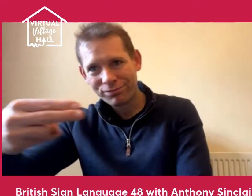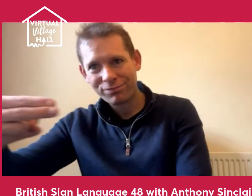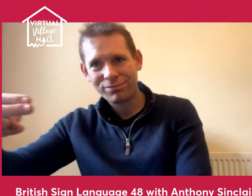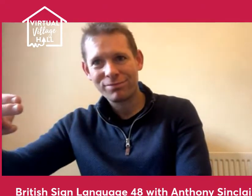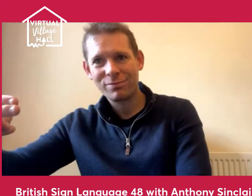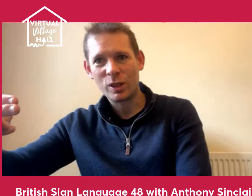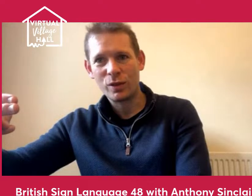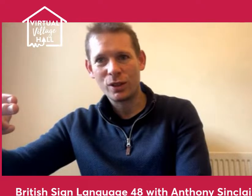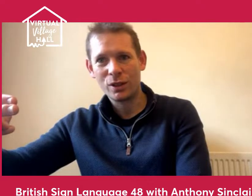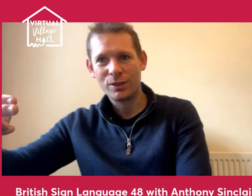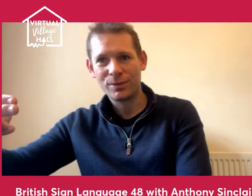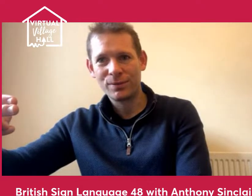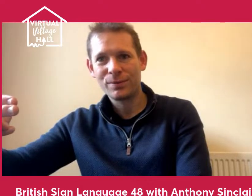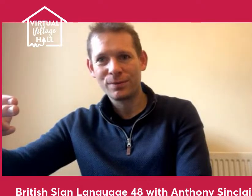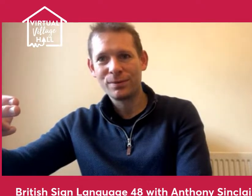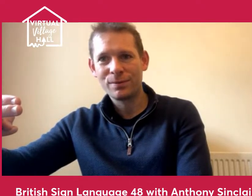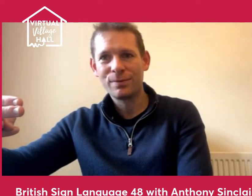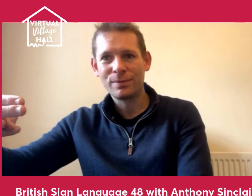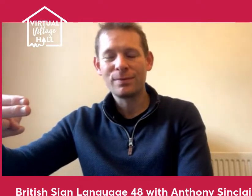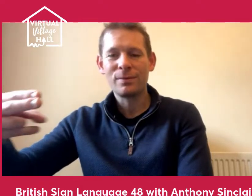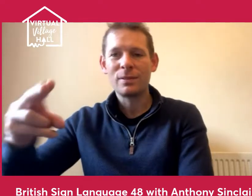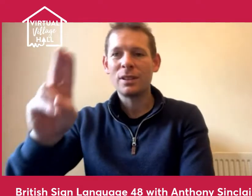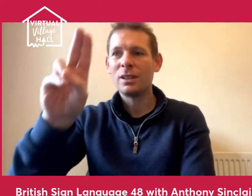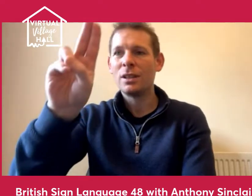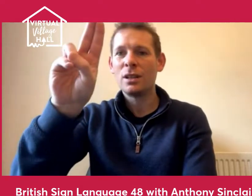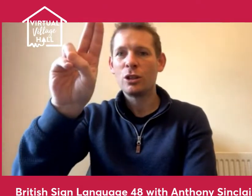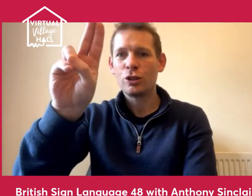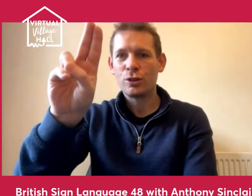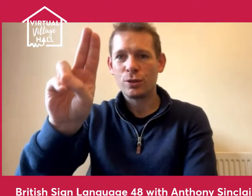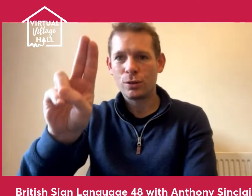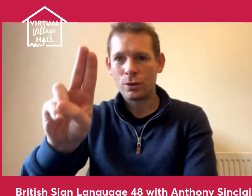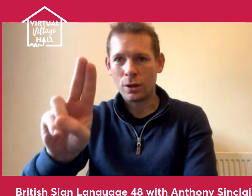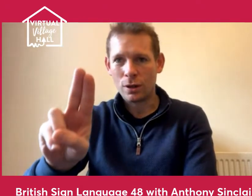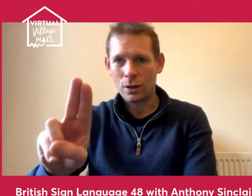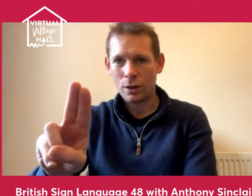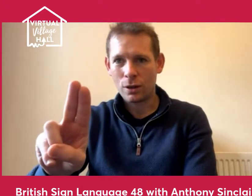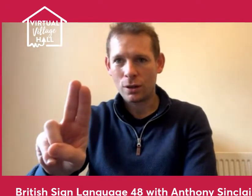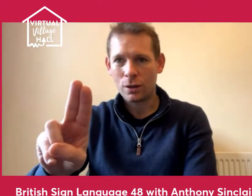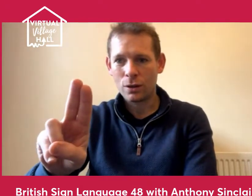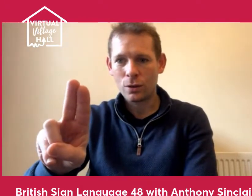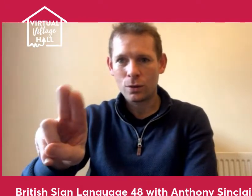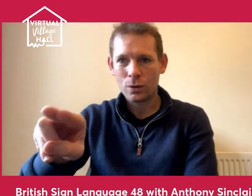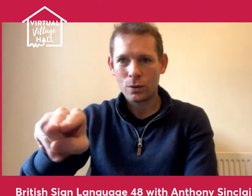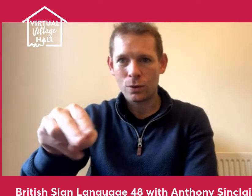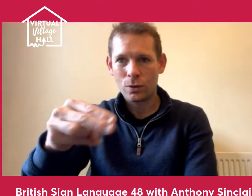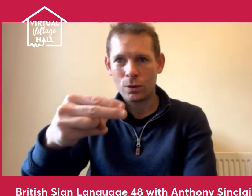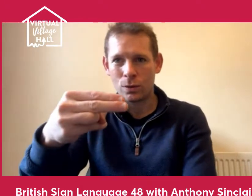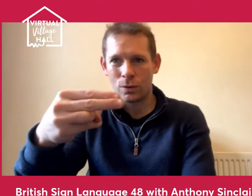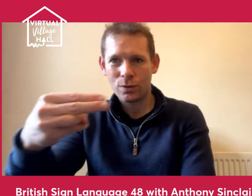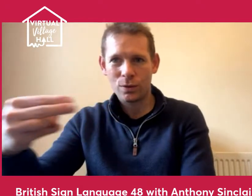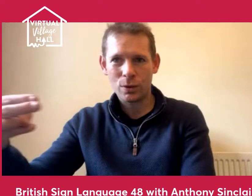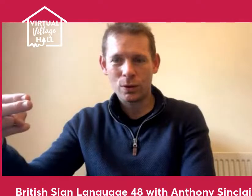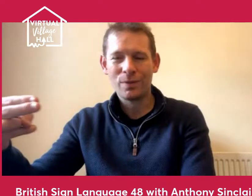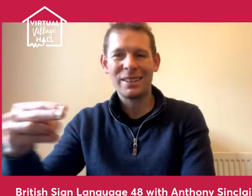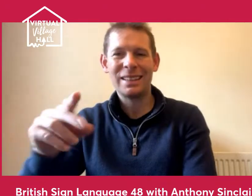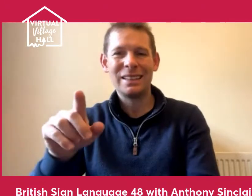and then go horizontally. So it's down, curl it round and then